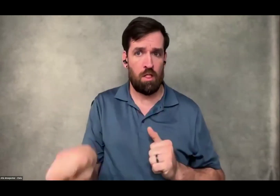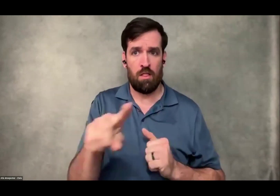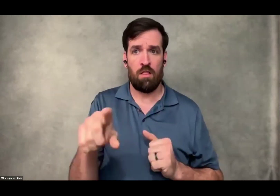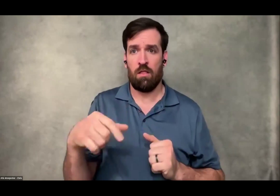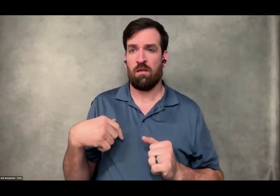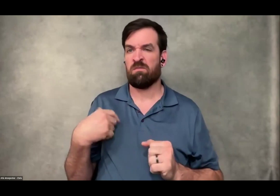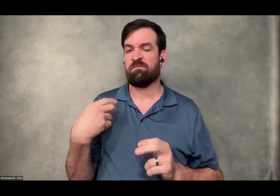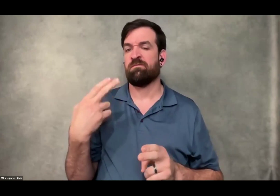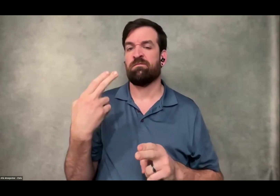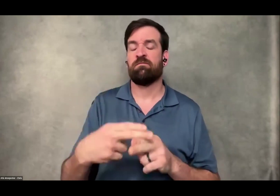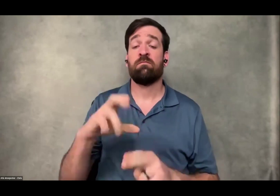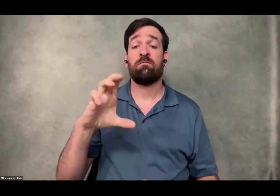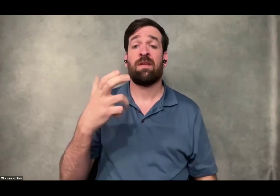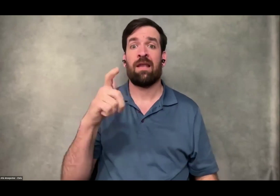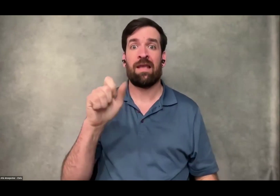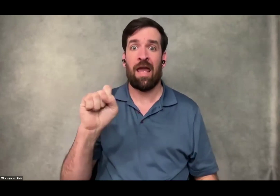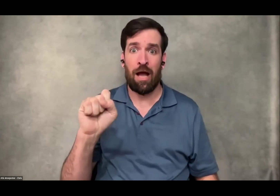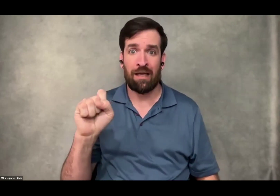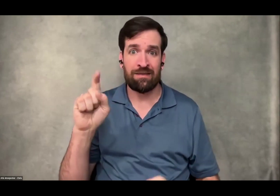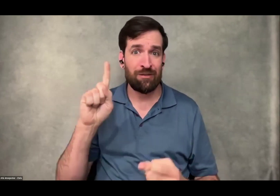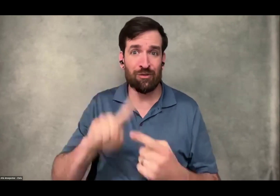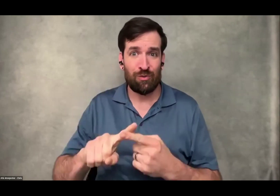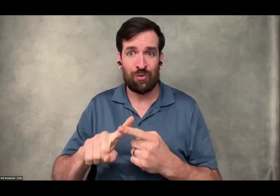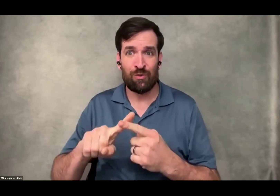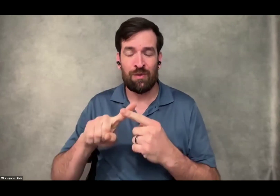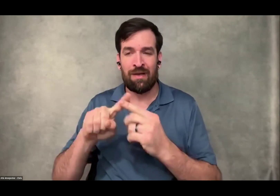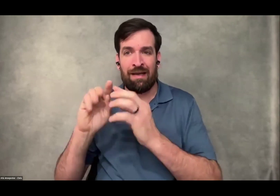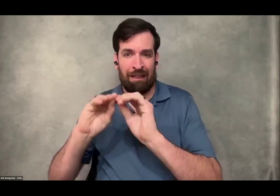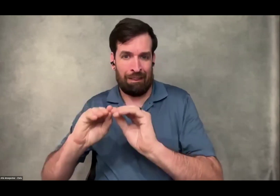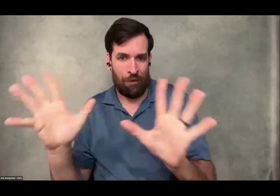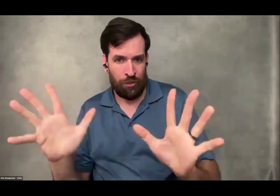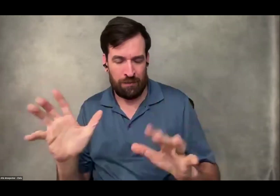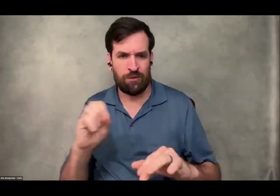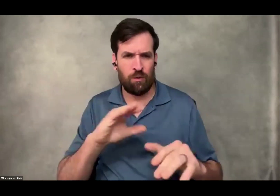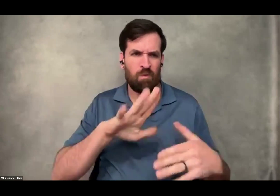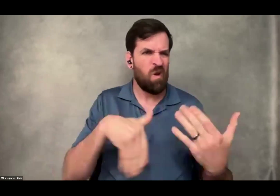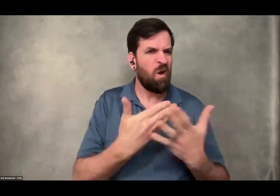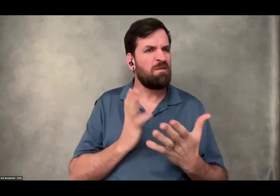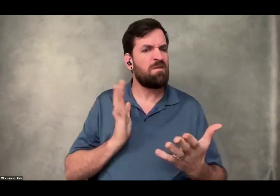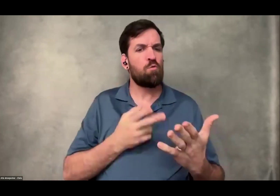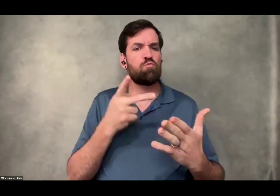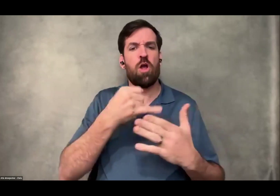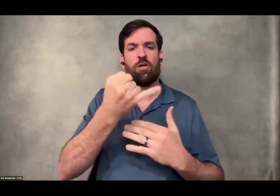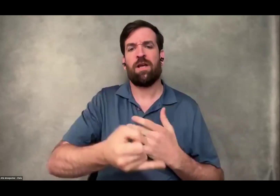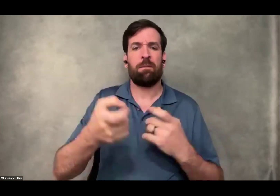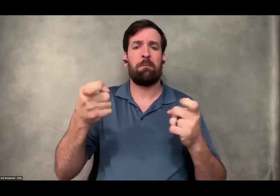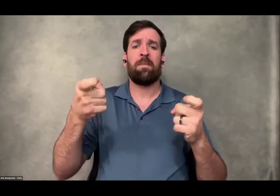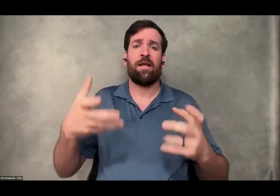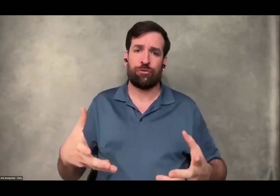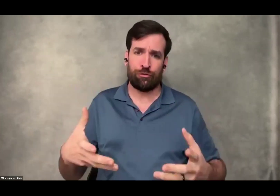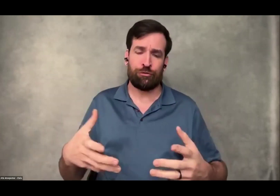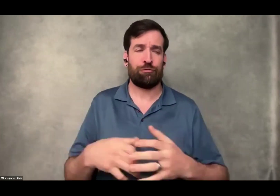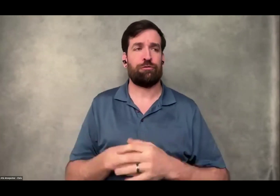calling Chaos to Clarity. This is for all of our project managers out there,